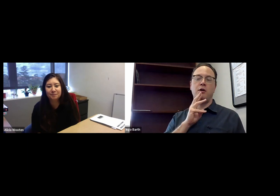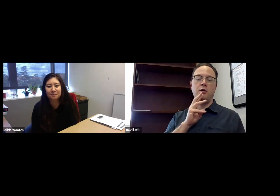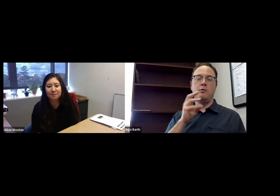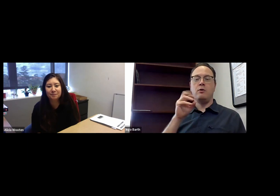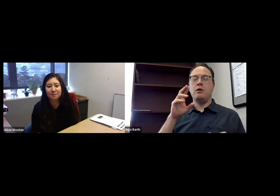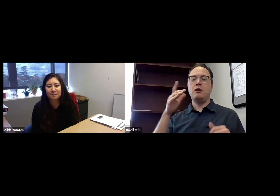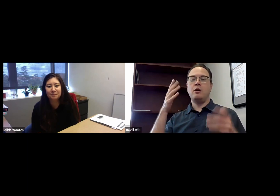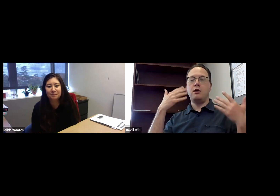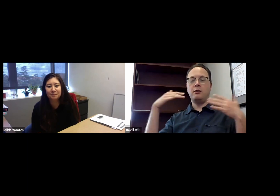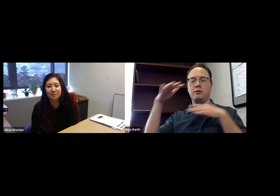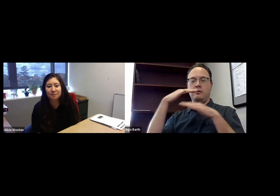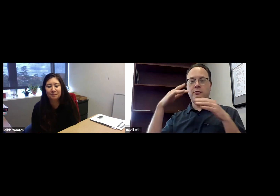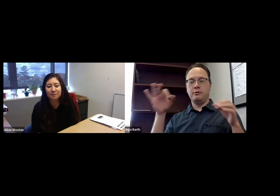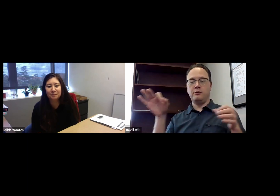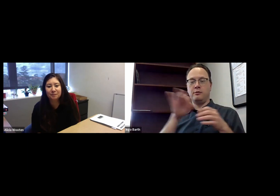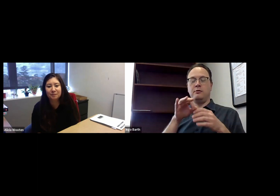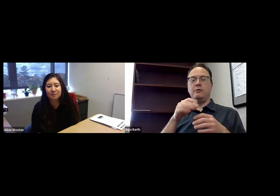Exertion.